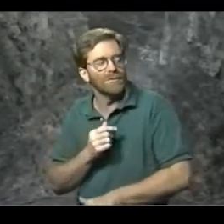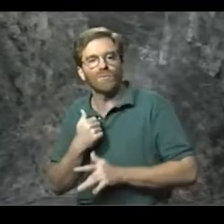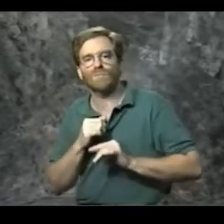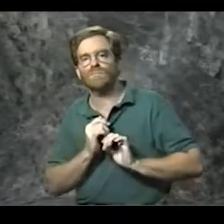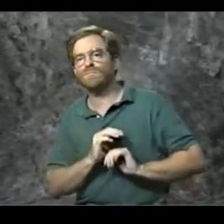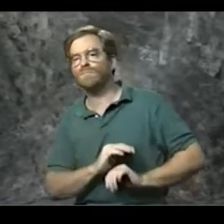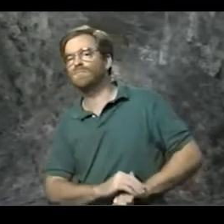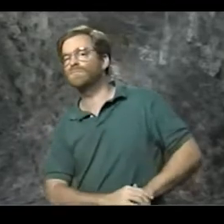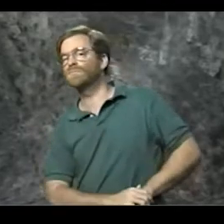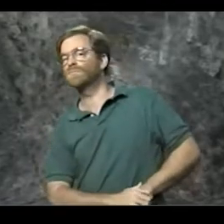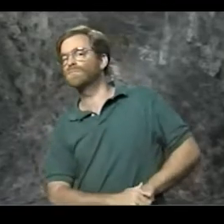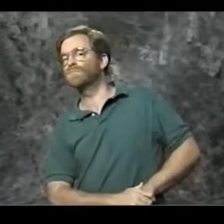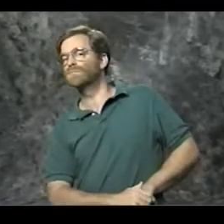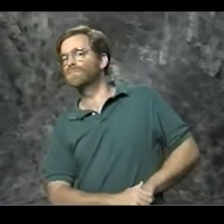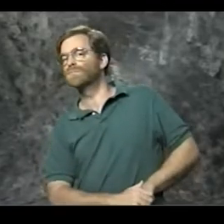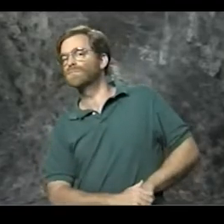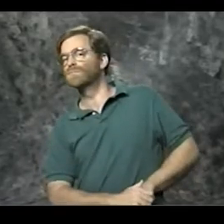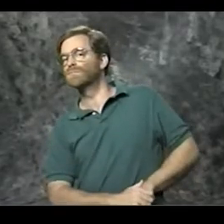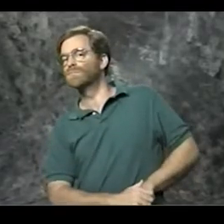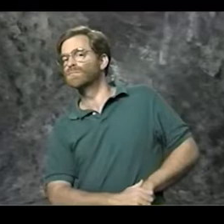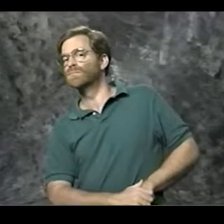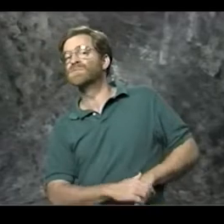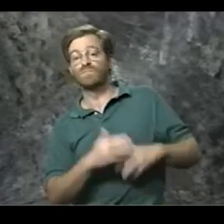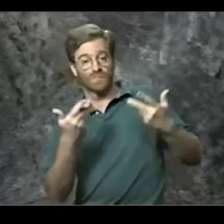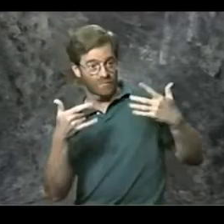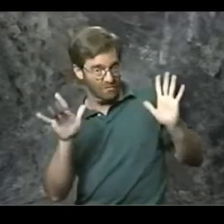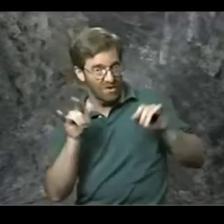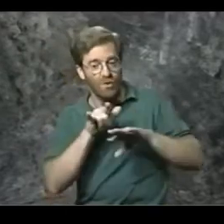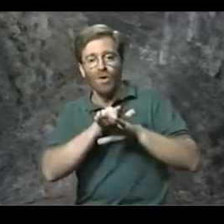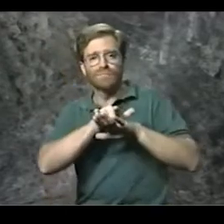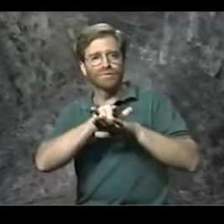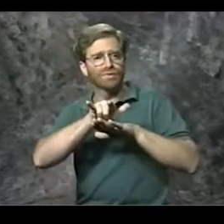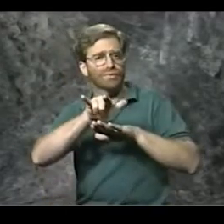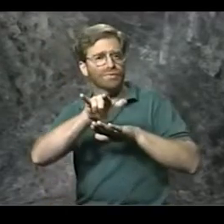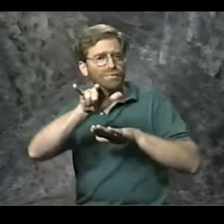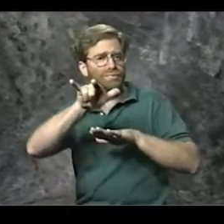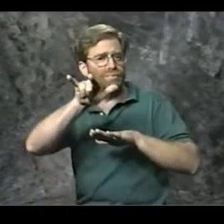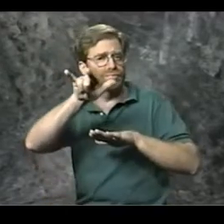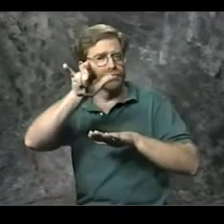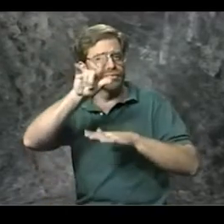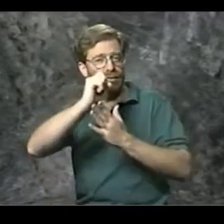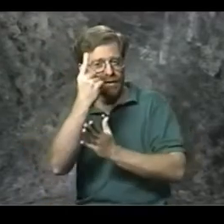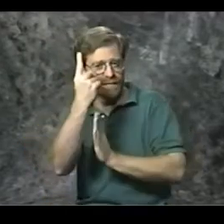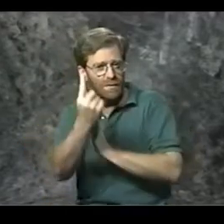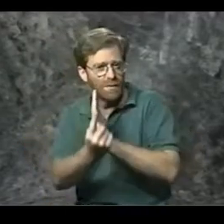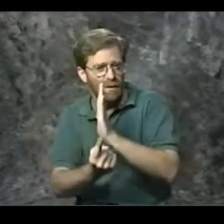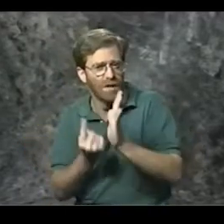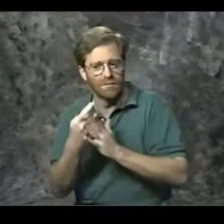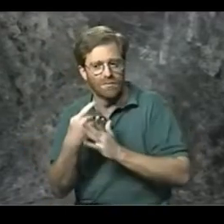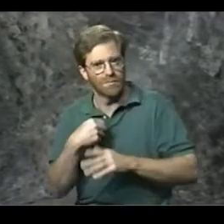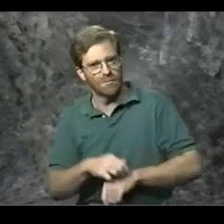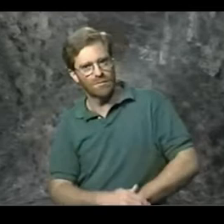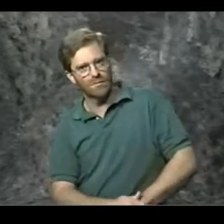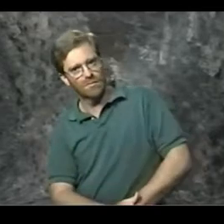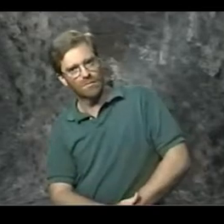feel around what was inside and guess that way. And I noticed that he needed help, but I didn't know how to communicate with him because I can kind